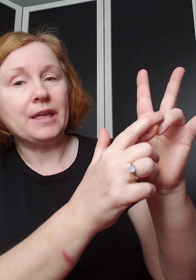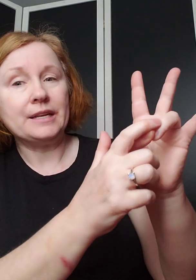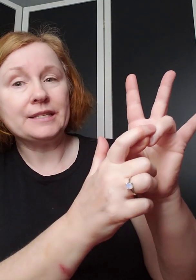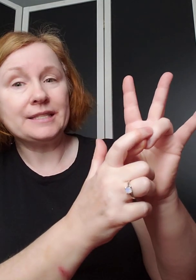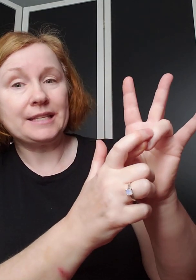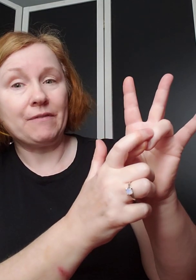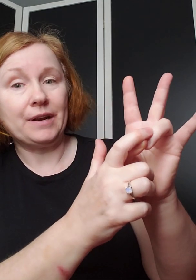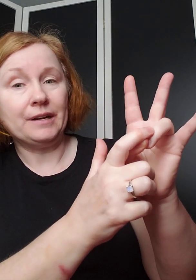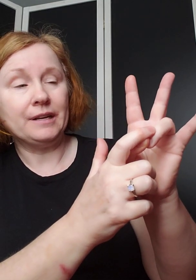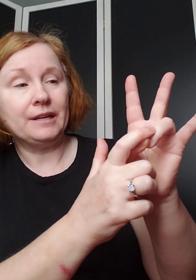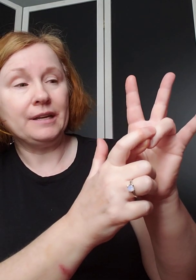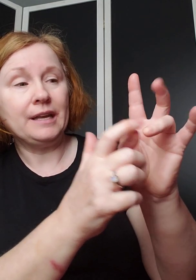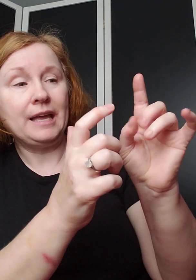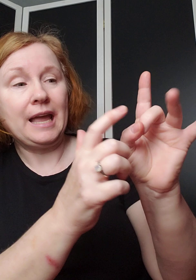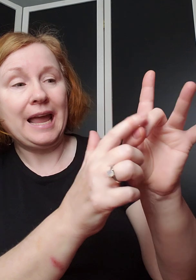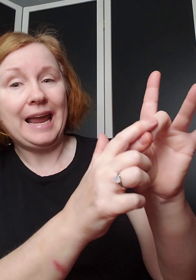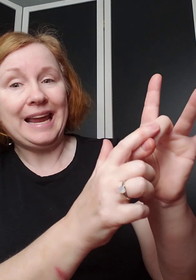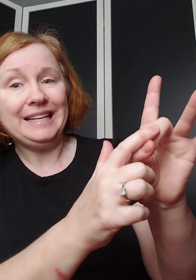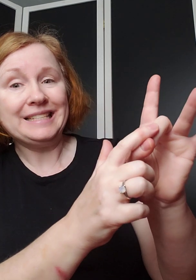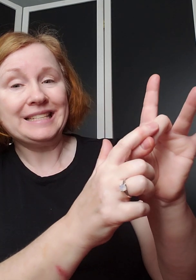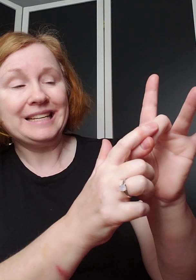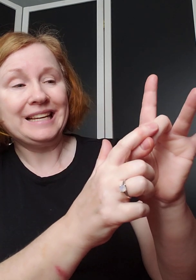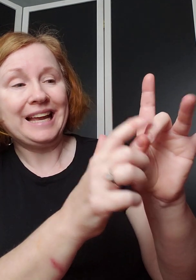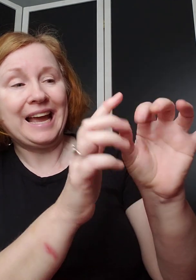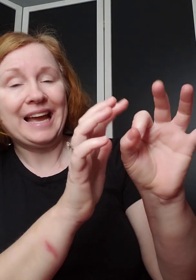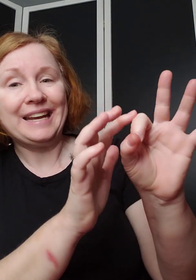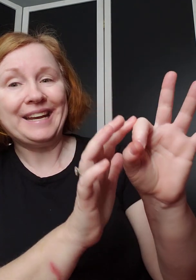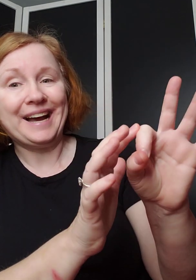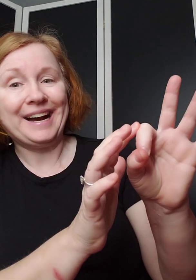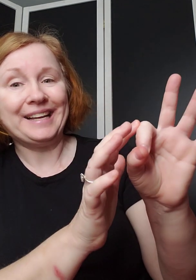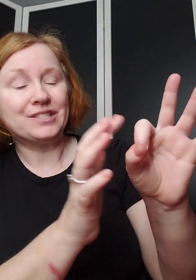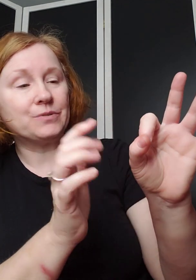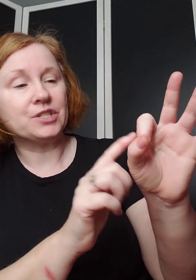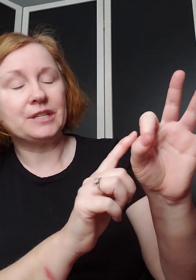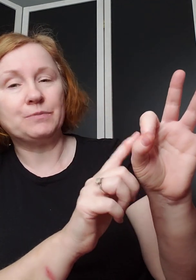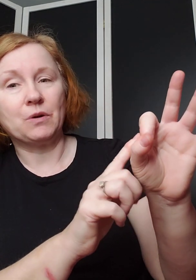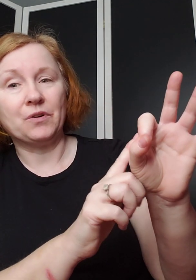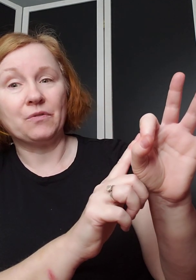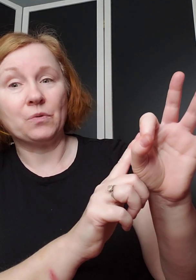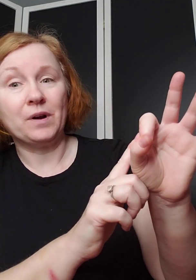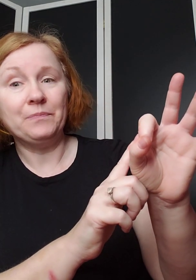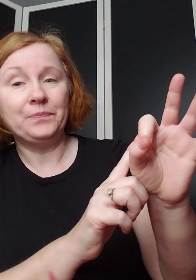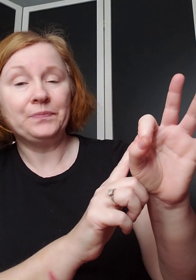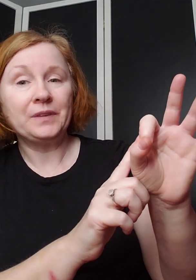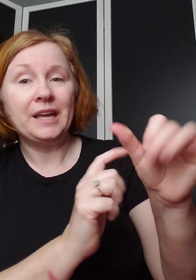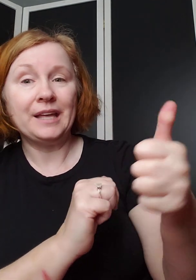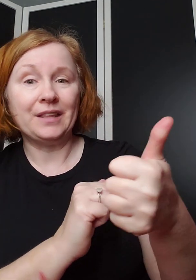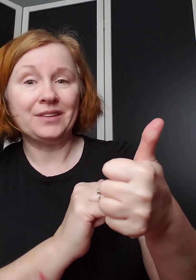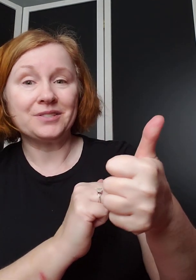then 7, 8, and 9. So it just keeps going over 1, and then there's